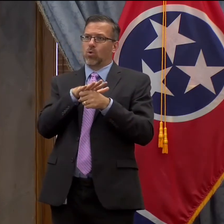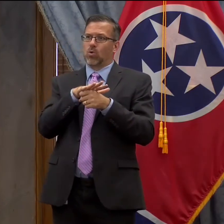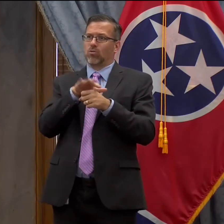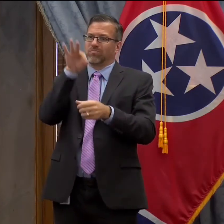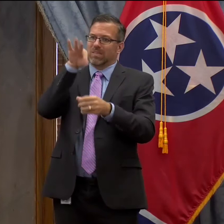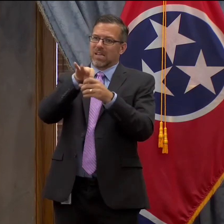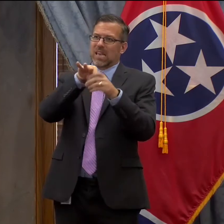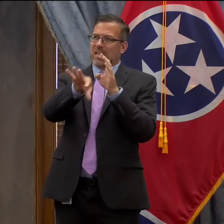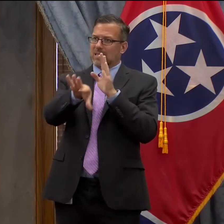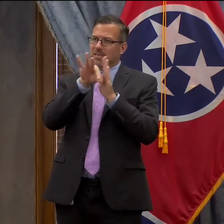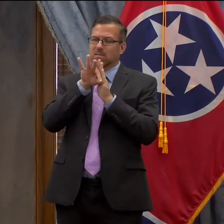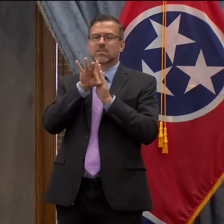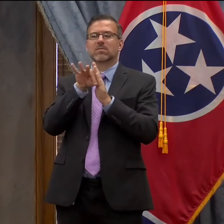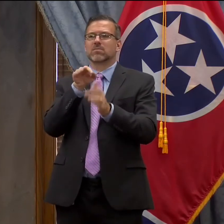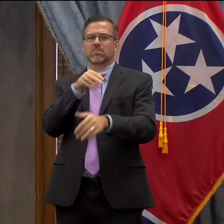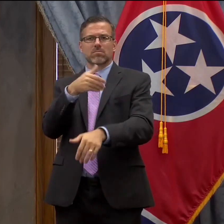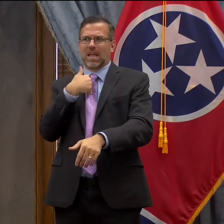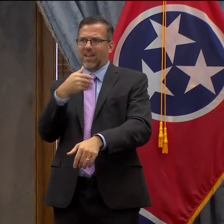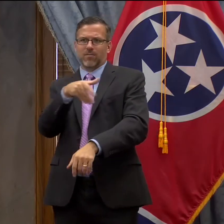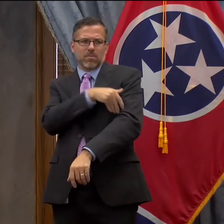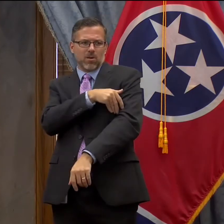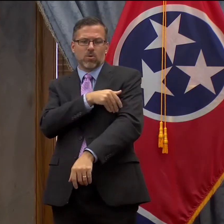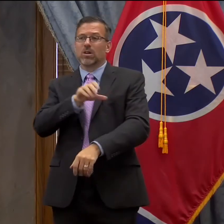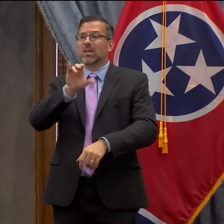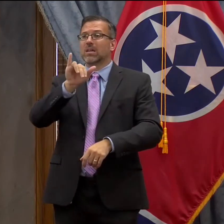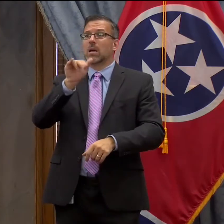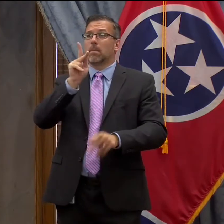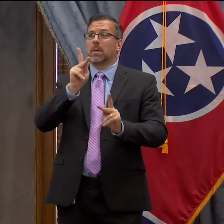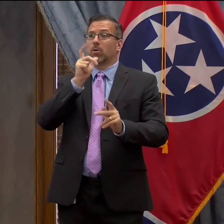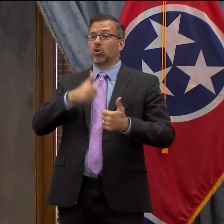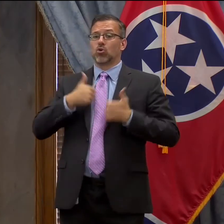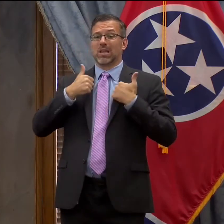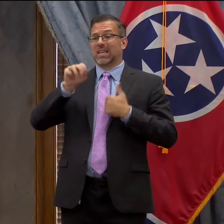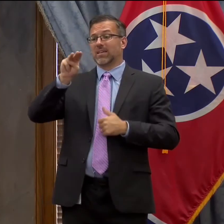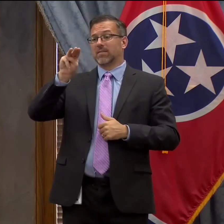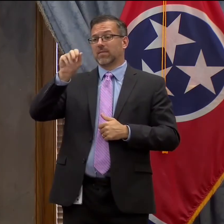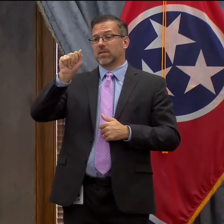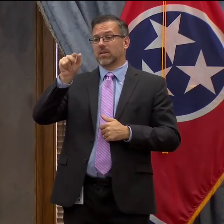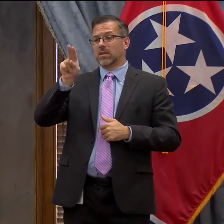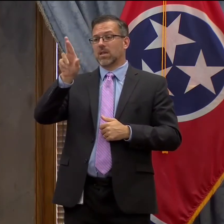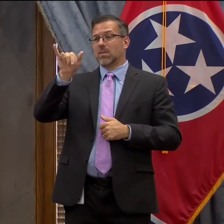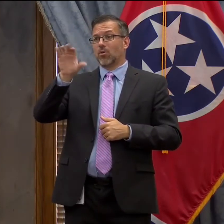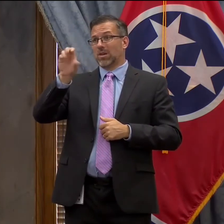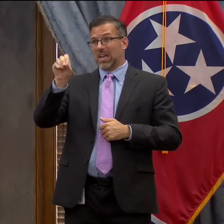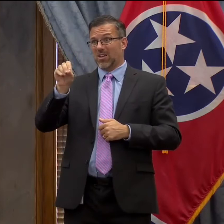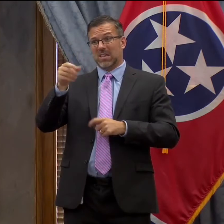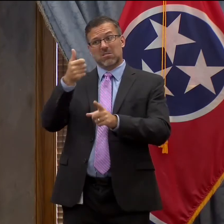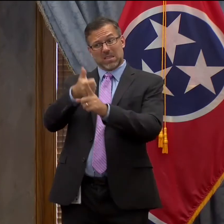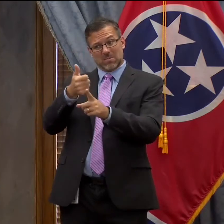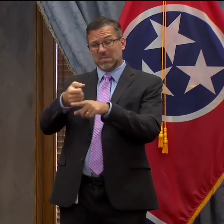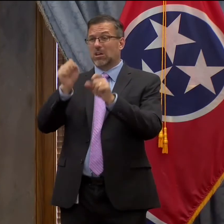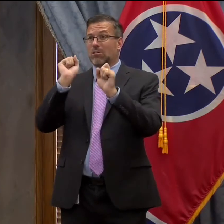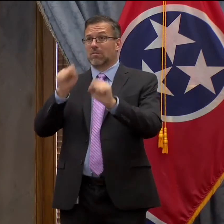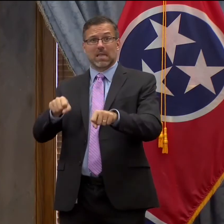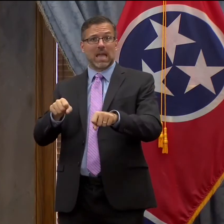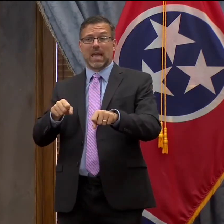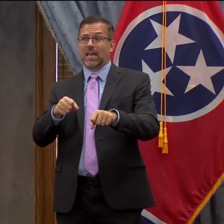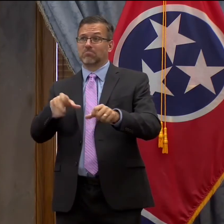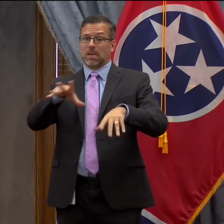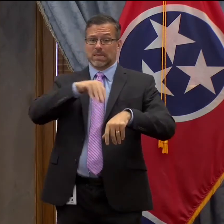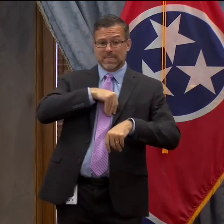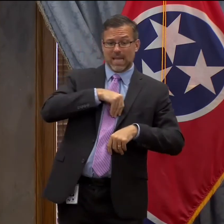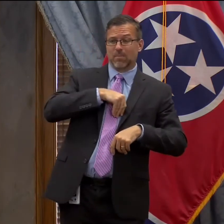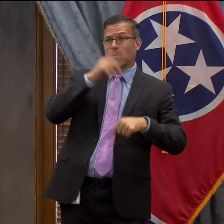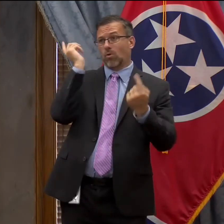local elected officials, authority to do so. The citizens of Murray County will respond positively or negatively to any number of things that happen